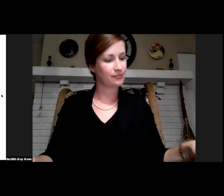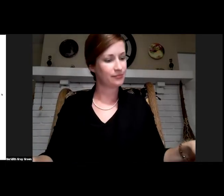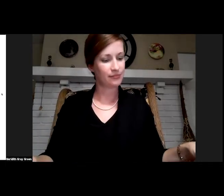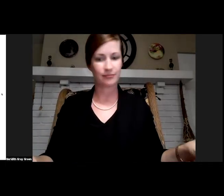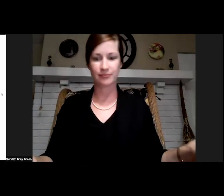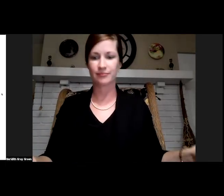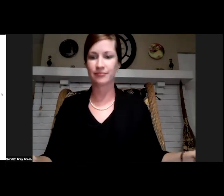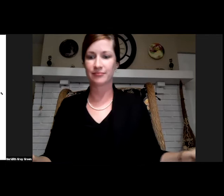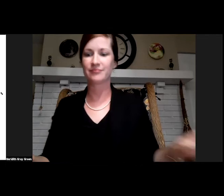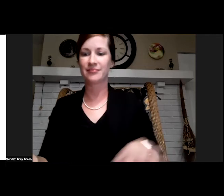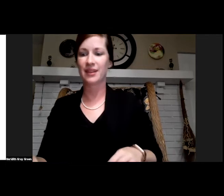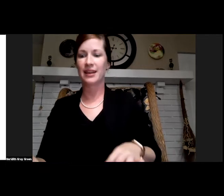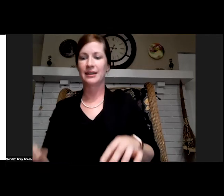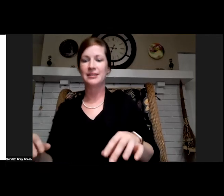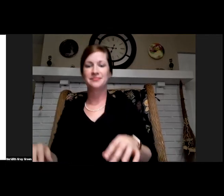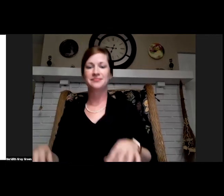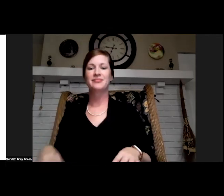pop up.